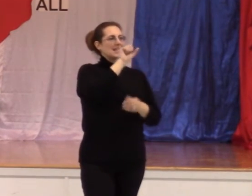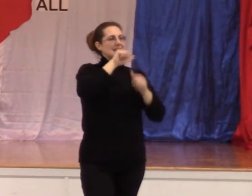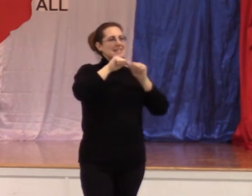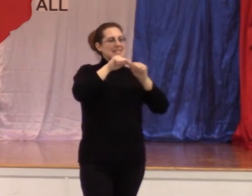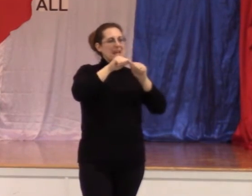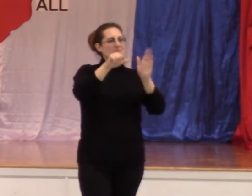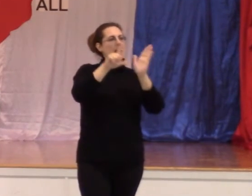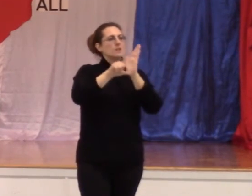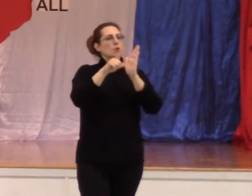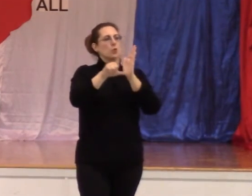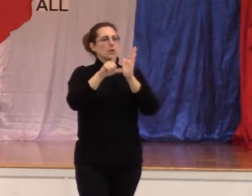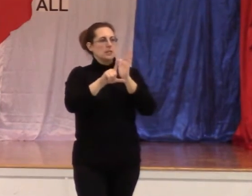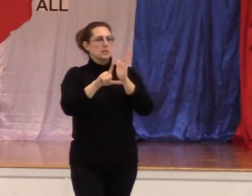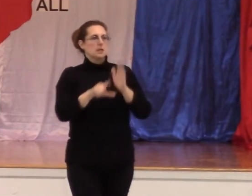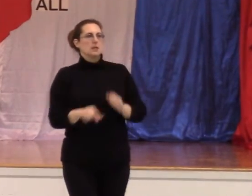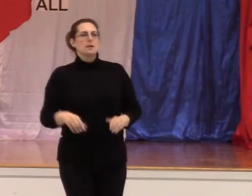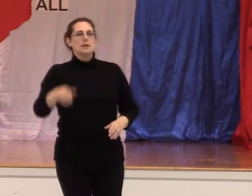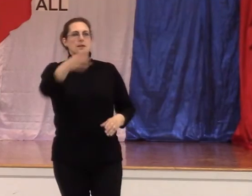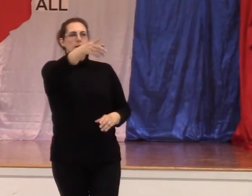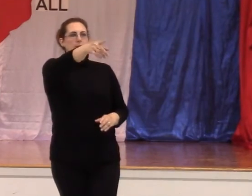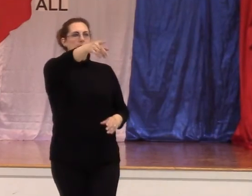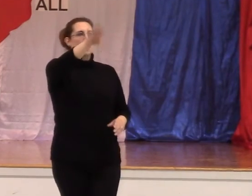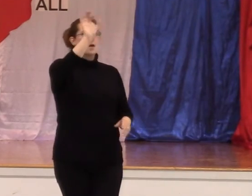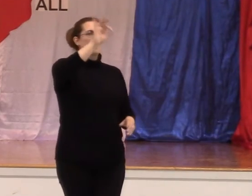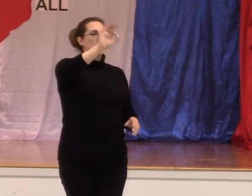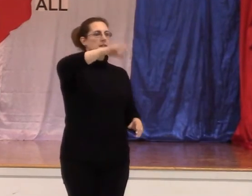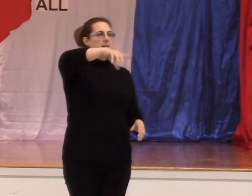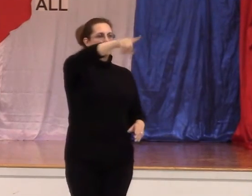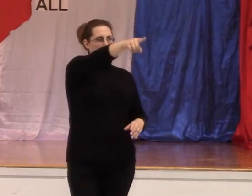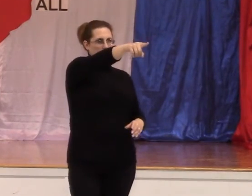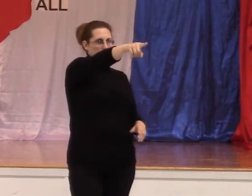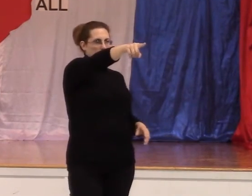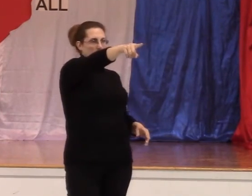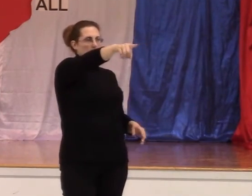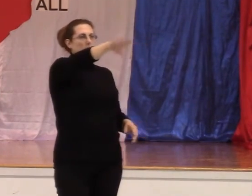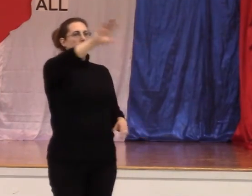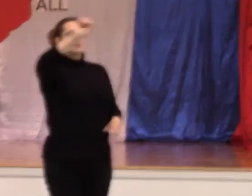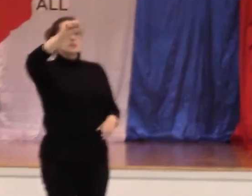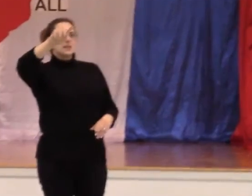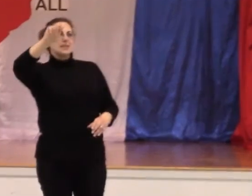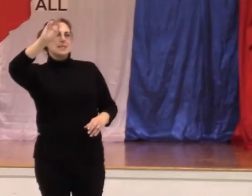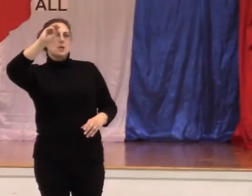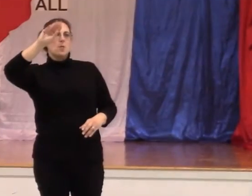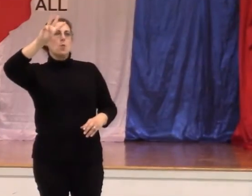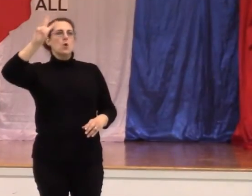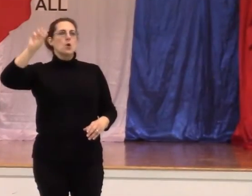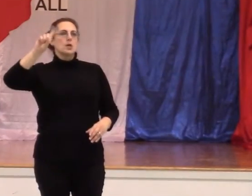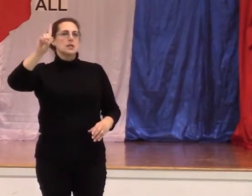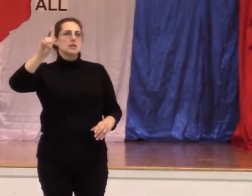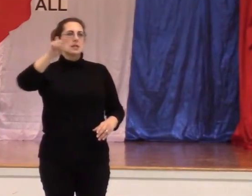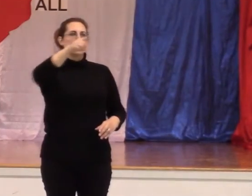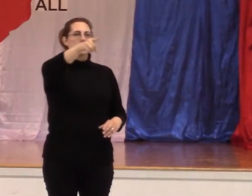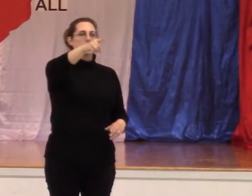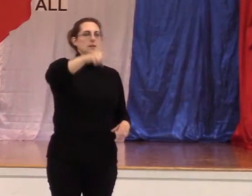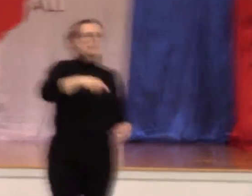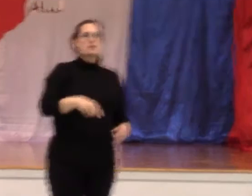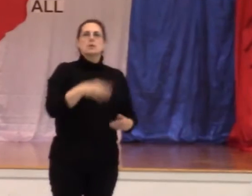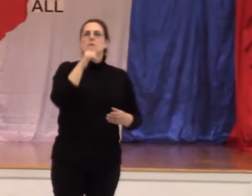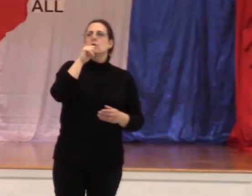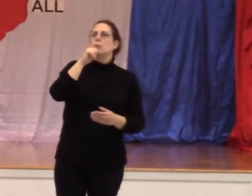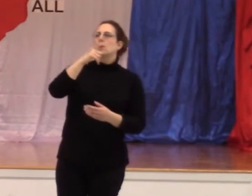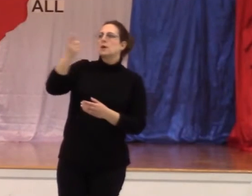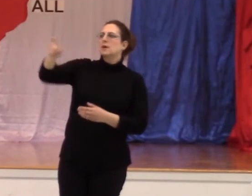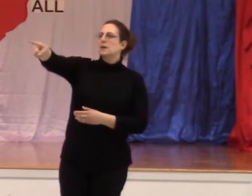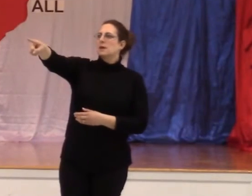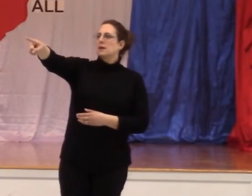So we got Pastor Nieminen, we have Scott Diekman, Tim Wood, and let's see, who else do